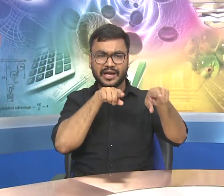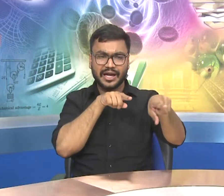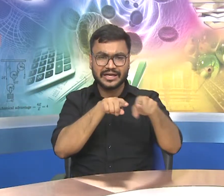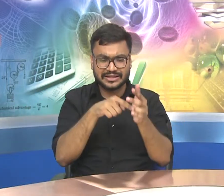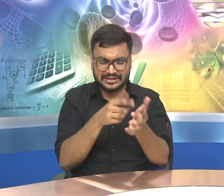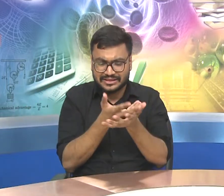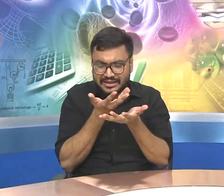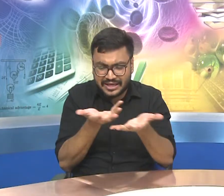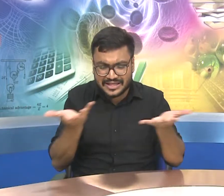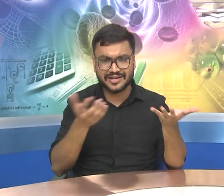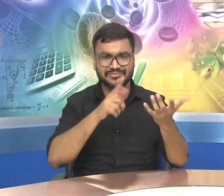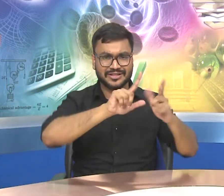detritus food chain.